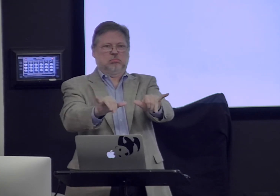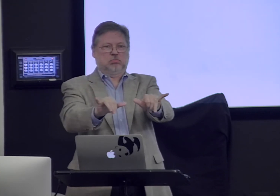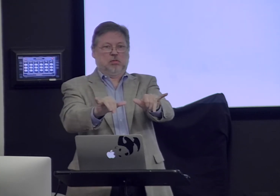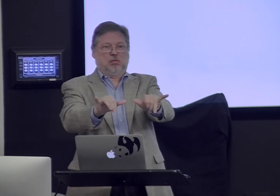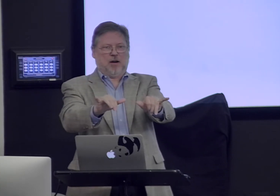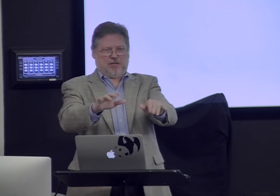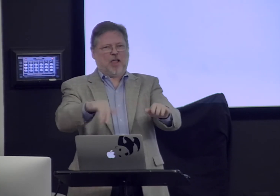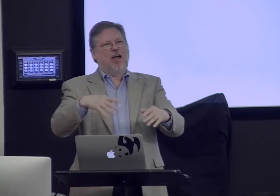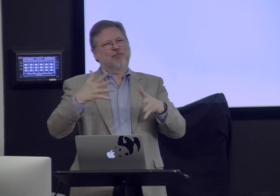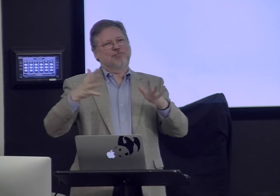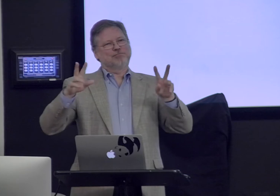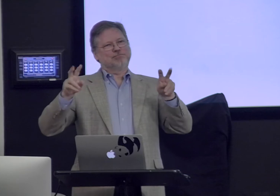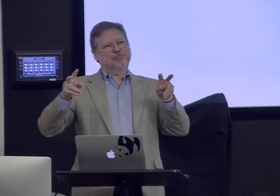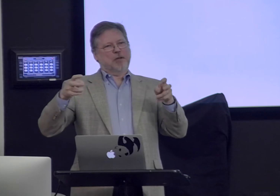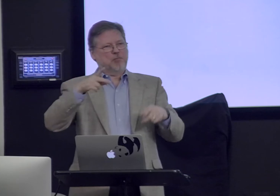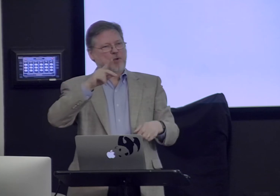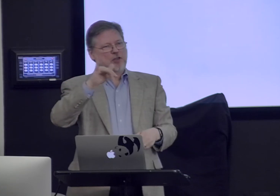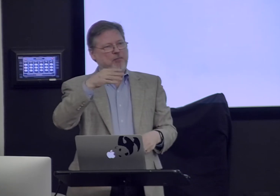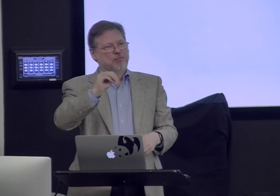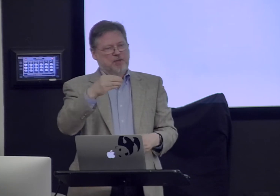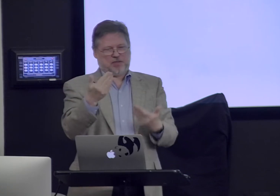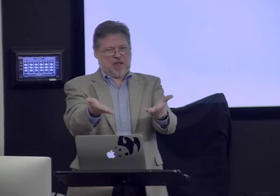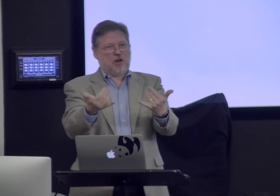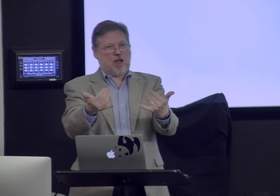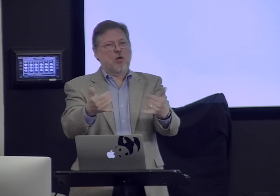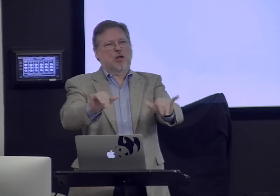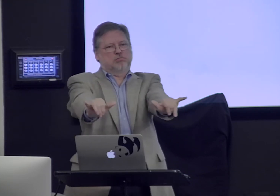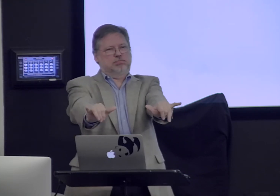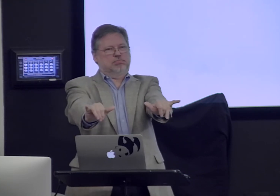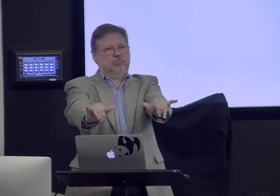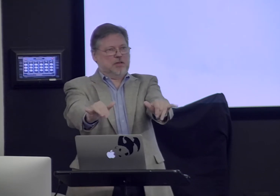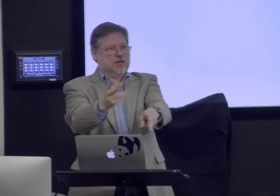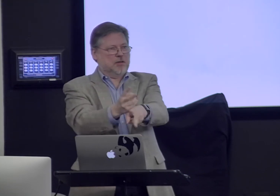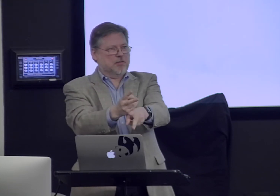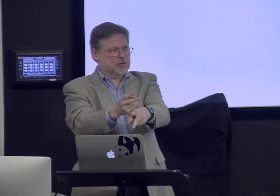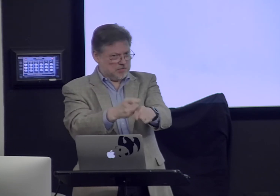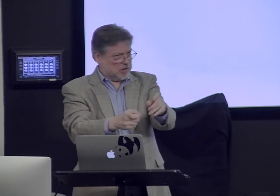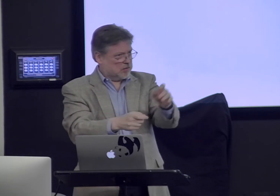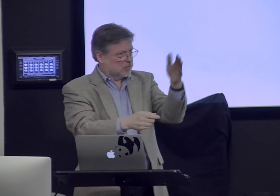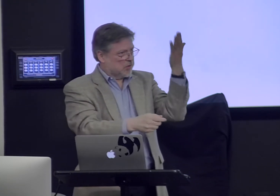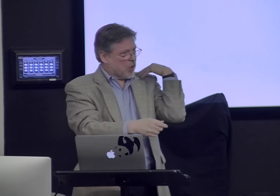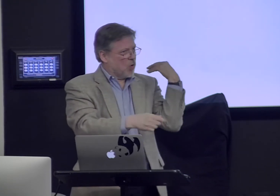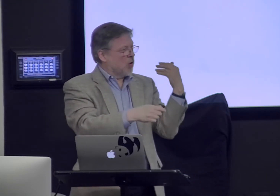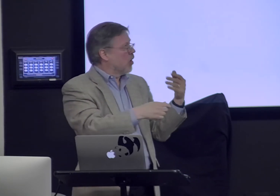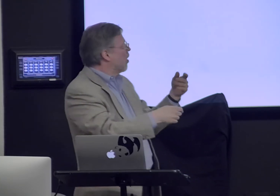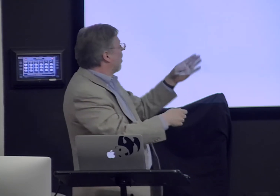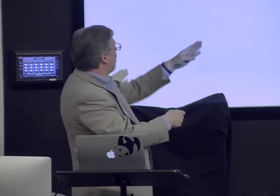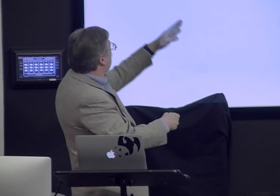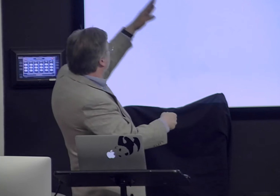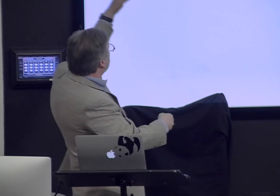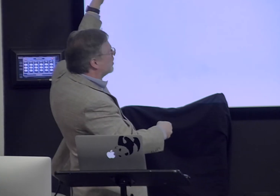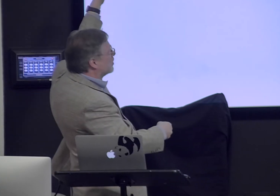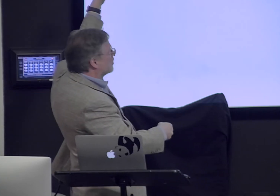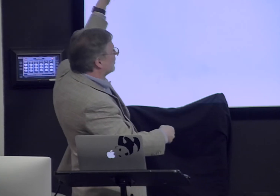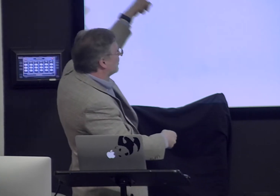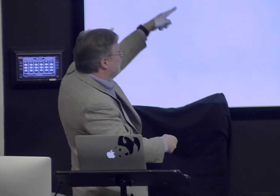or rules to how we form words and how you use different signs in a patterned way.